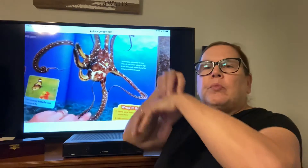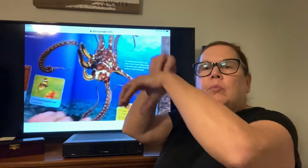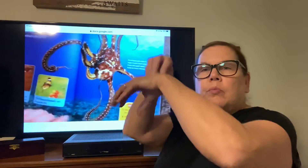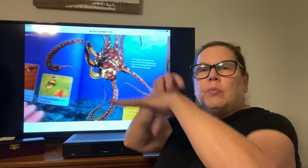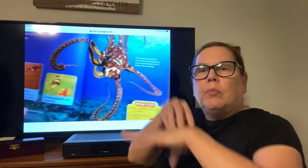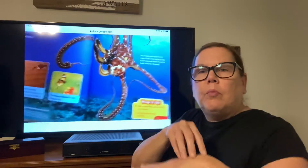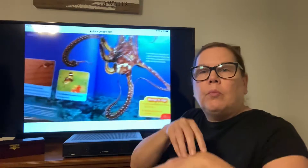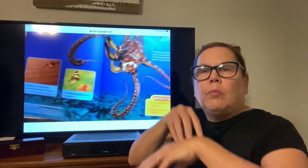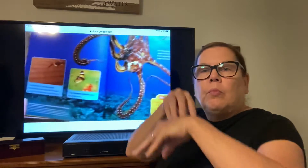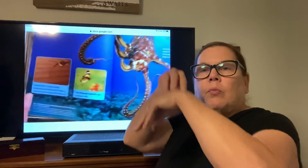ground.